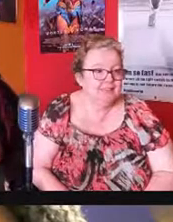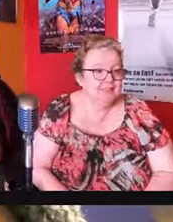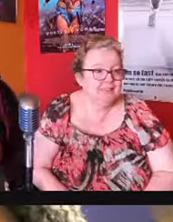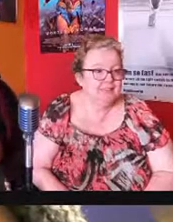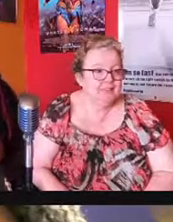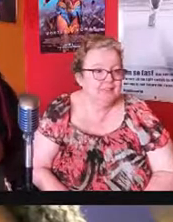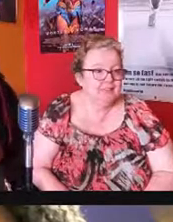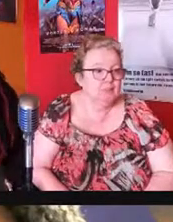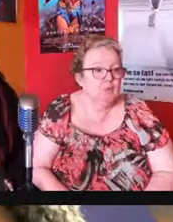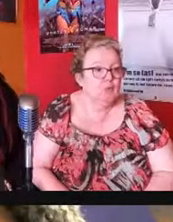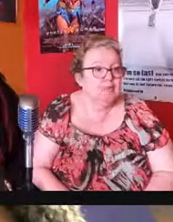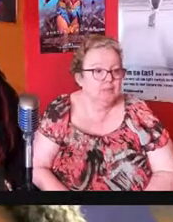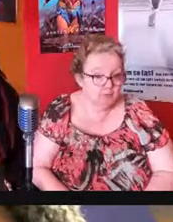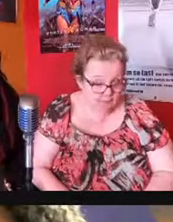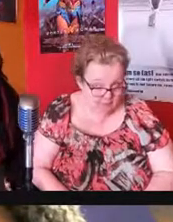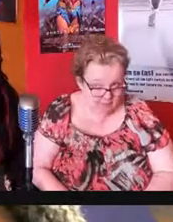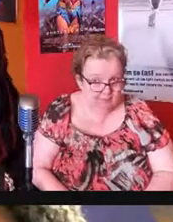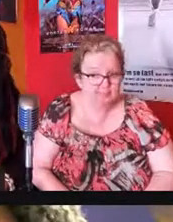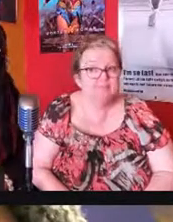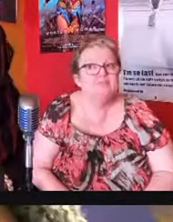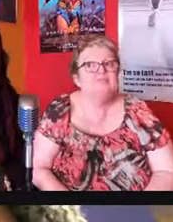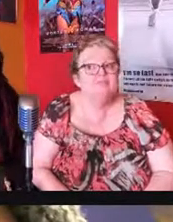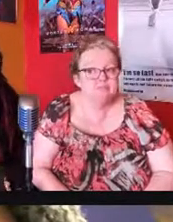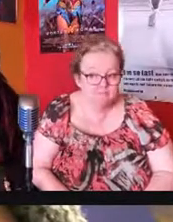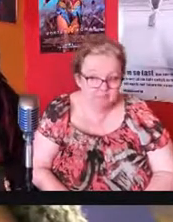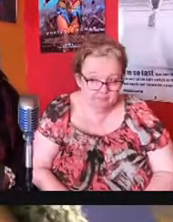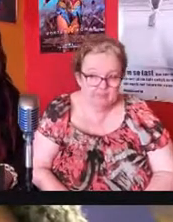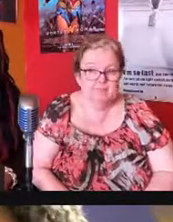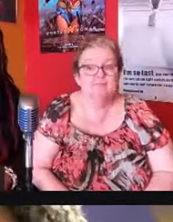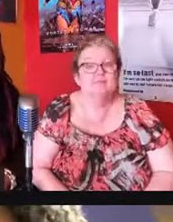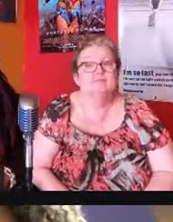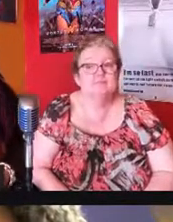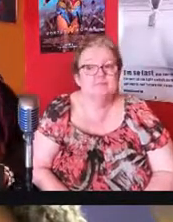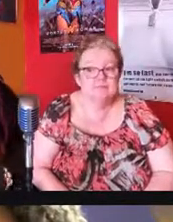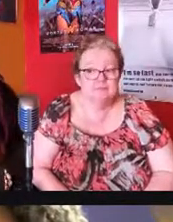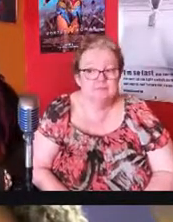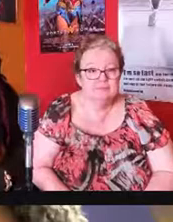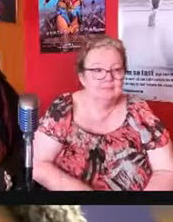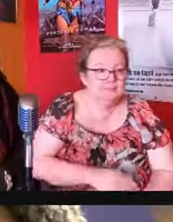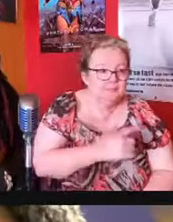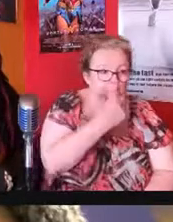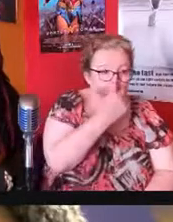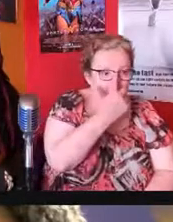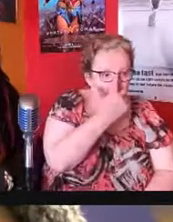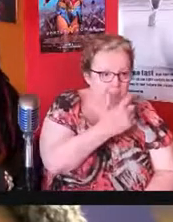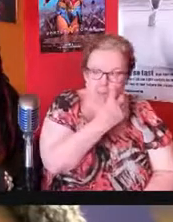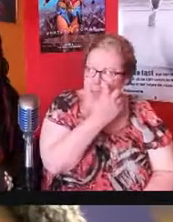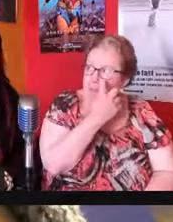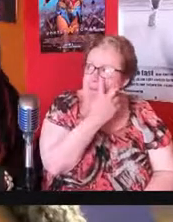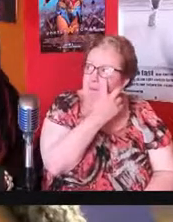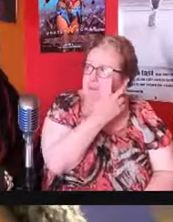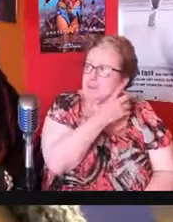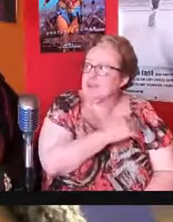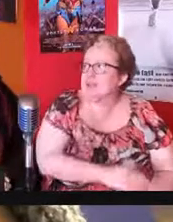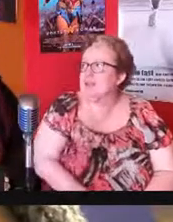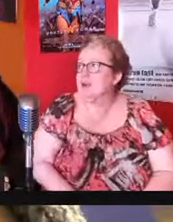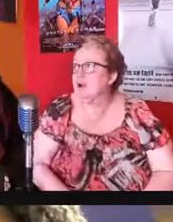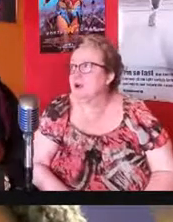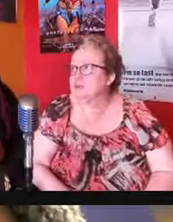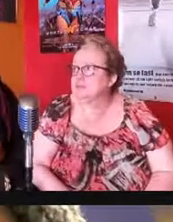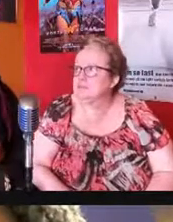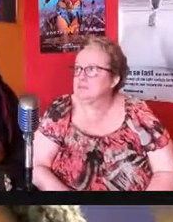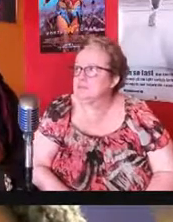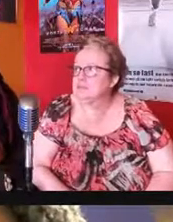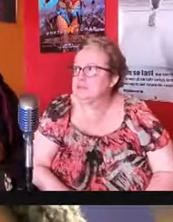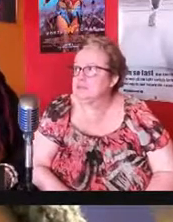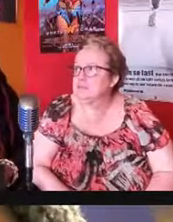give me a stage, we're going to create our stage. We'll make this happen. The community will make this happen again. You know what I'm saying? And I was thinking like, yo, we could do this summer.